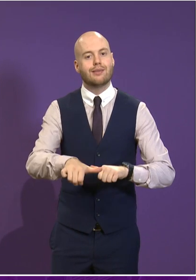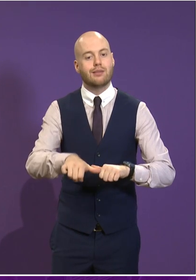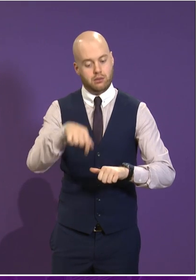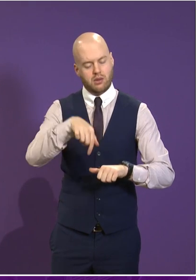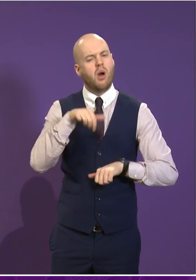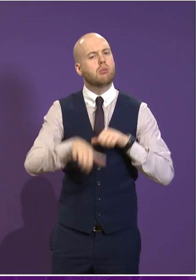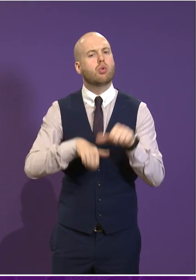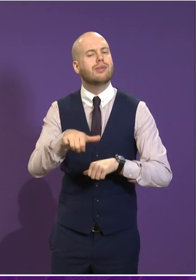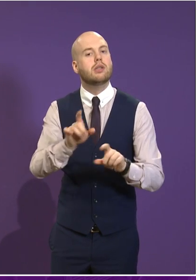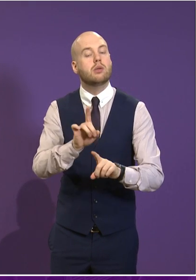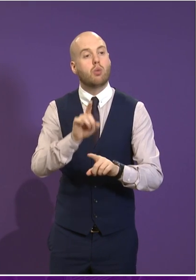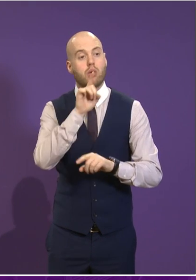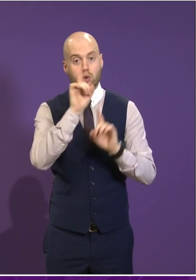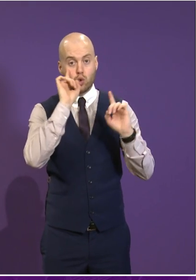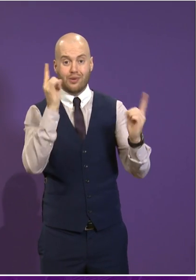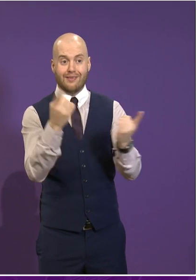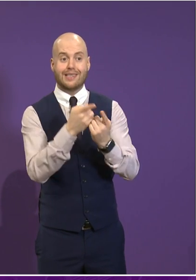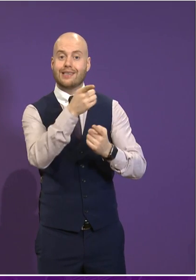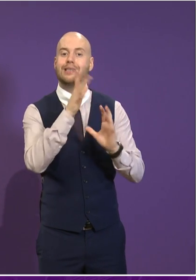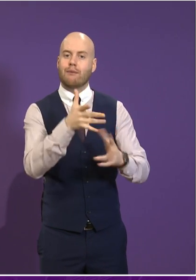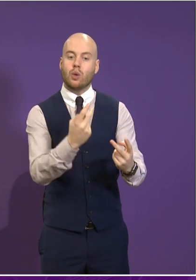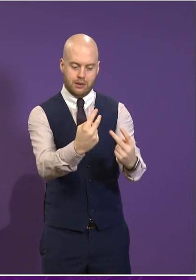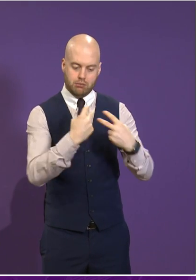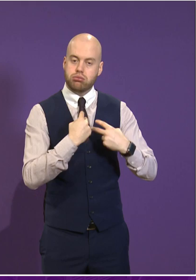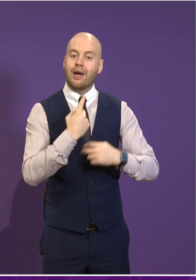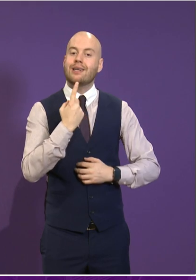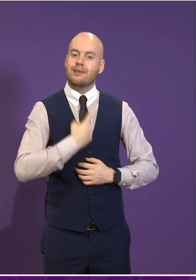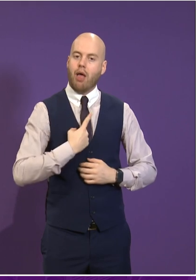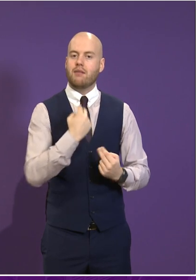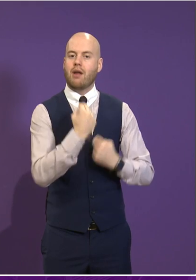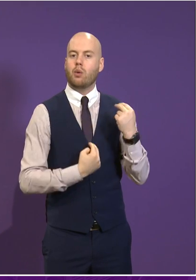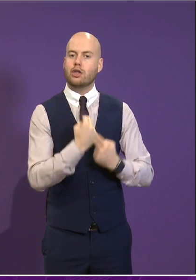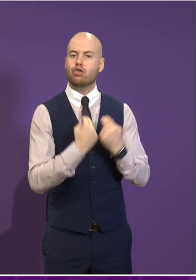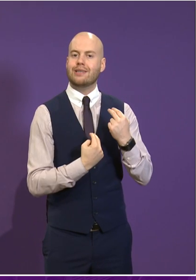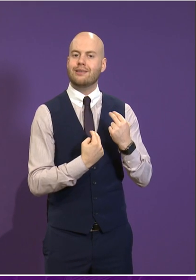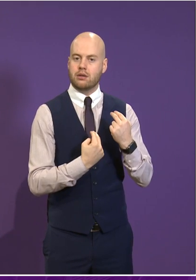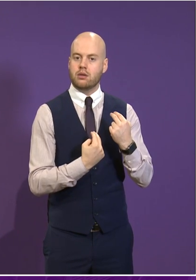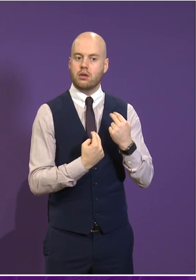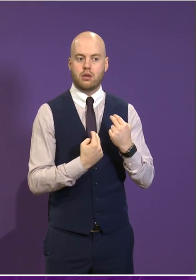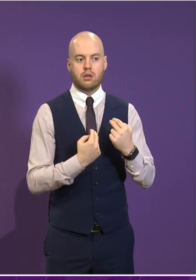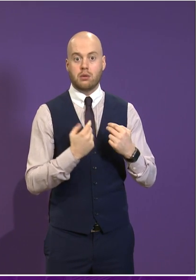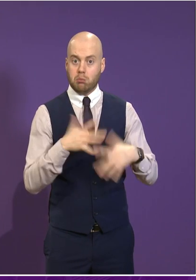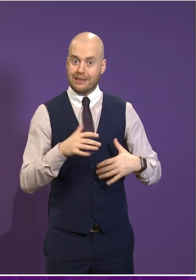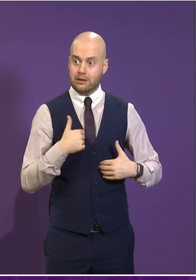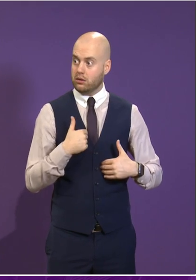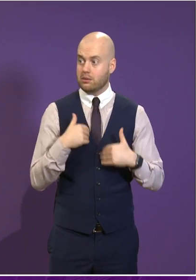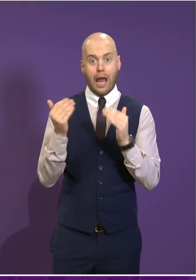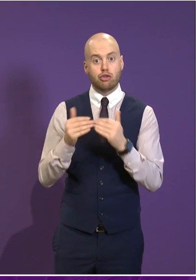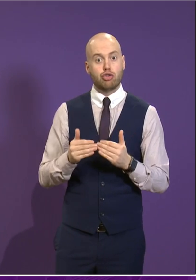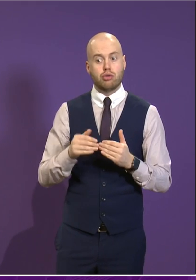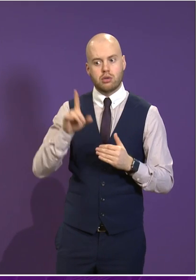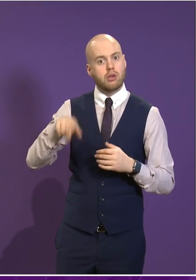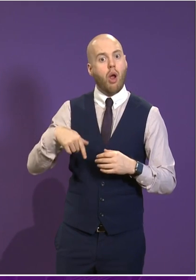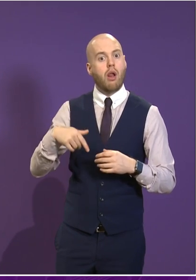to do a self-evaluation of how it's done against the previous year's outcome agreement, including all the targets, and to reflect